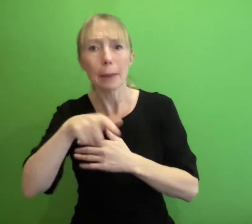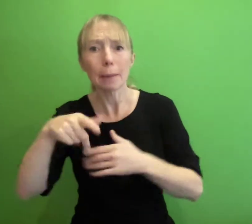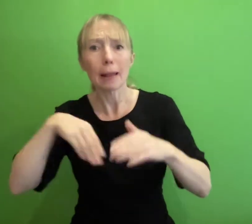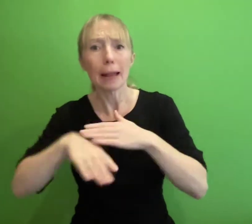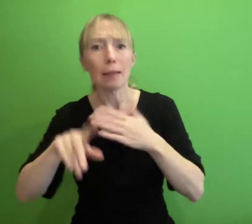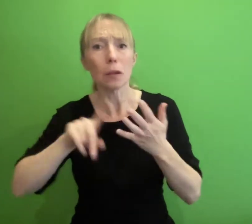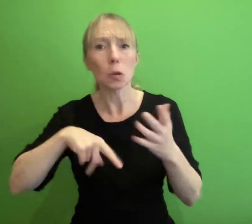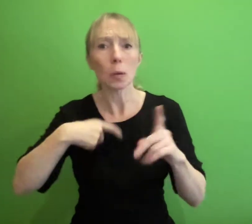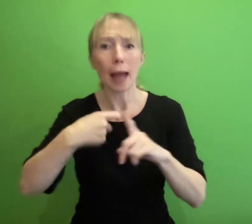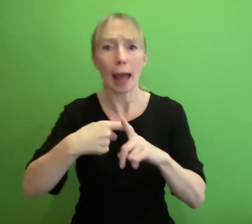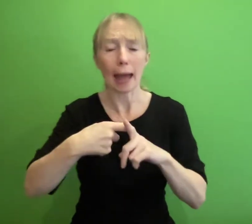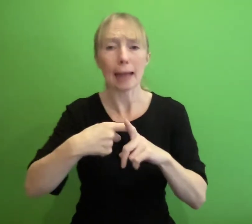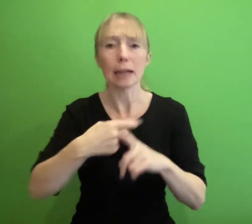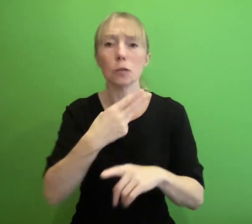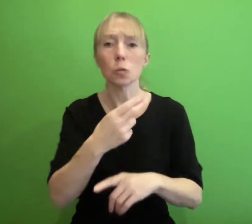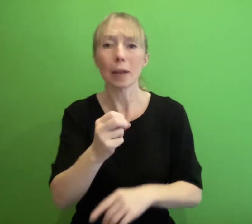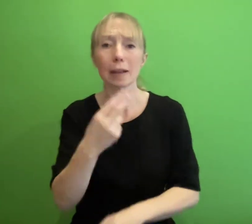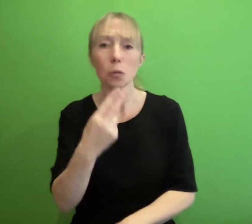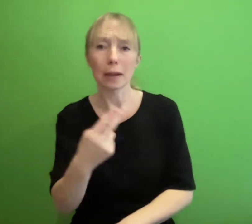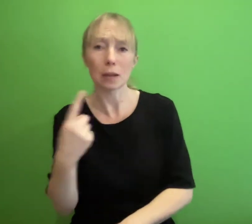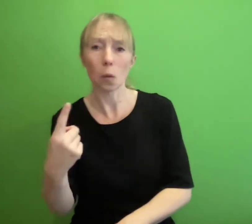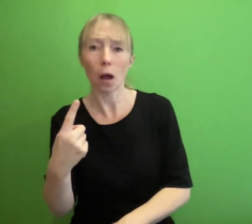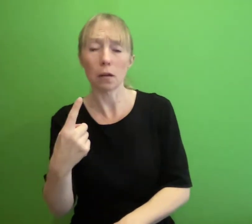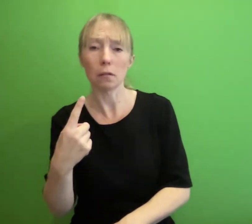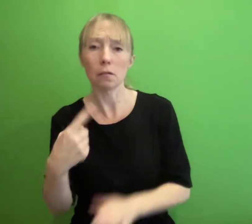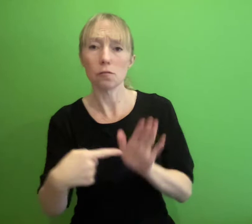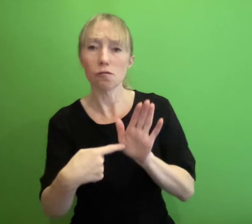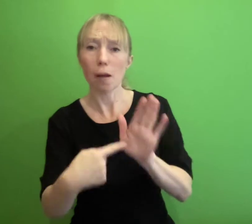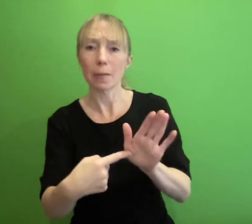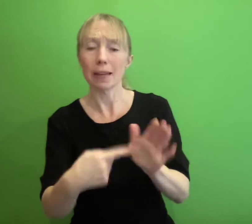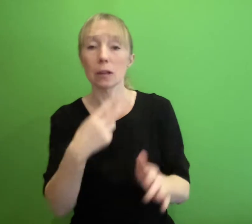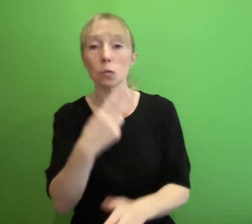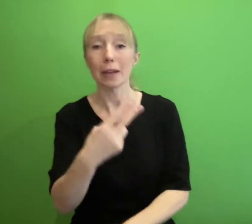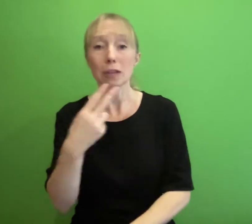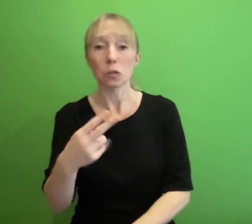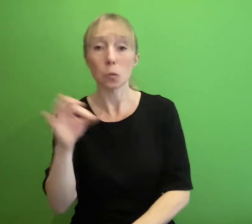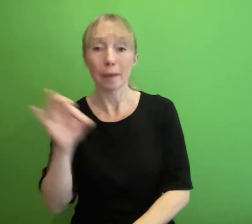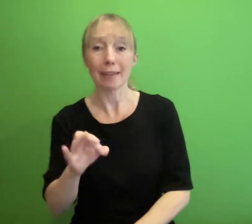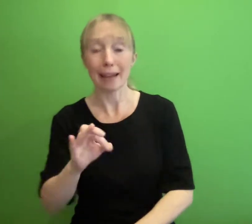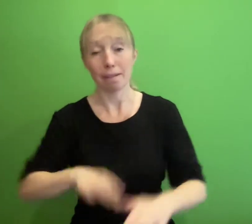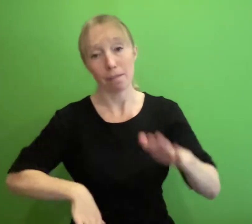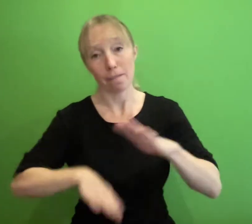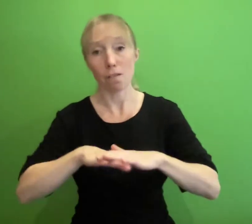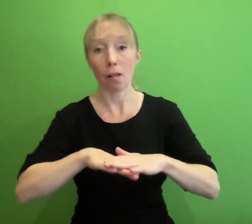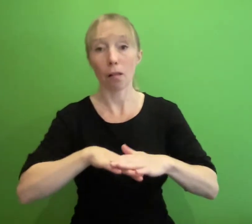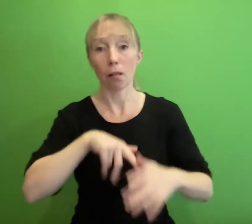in 2021, representing 22% of the total population.